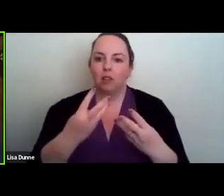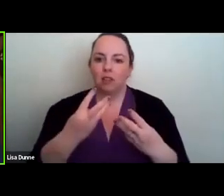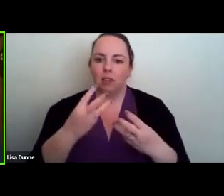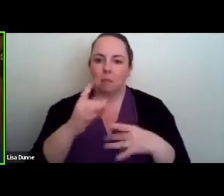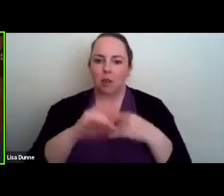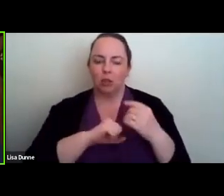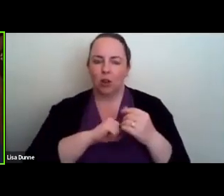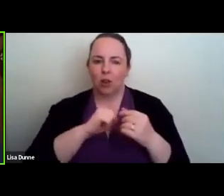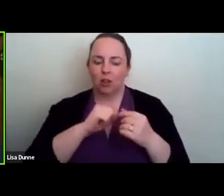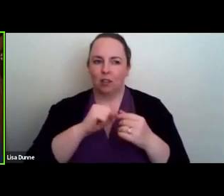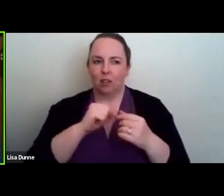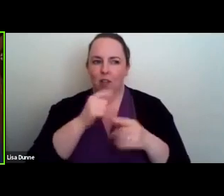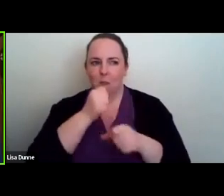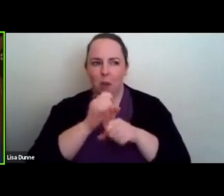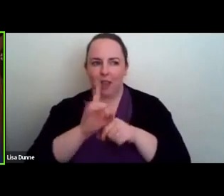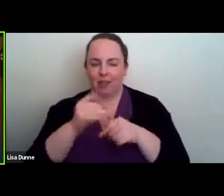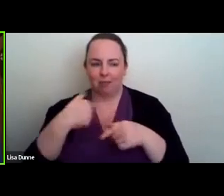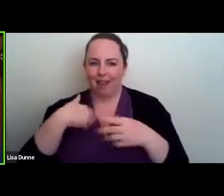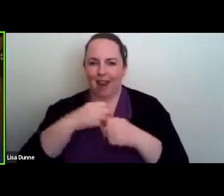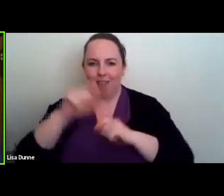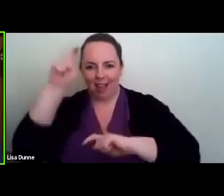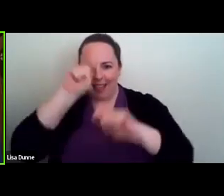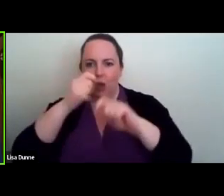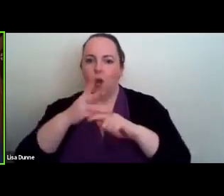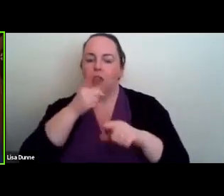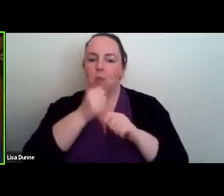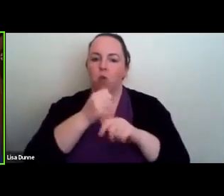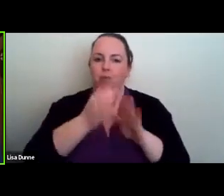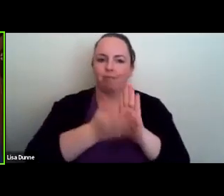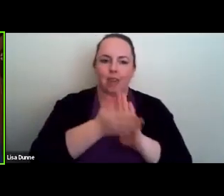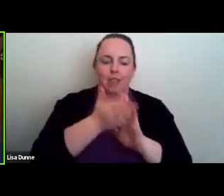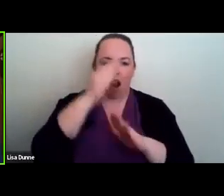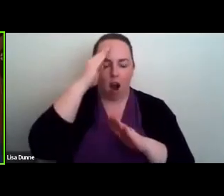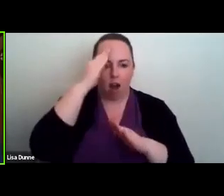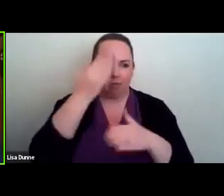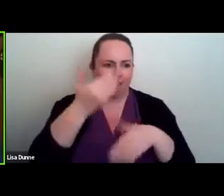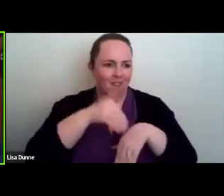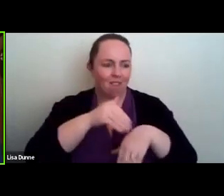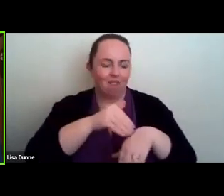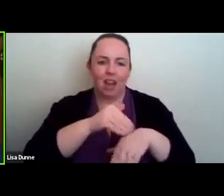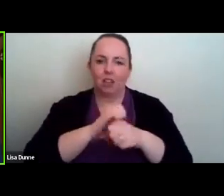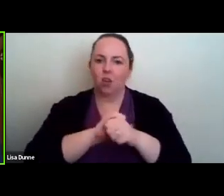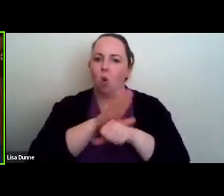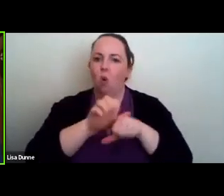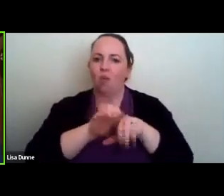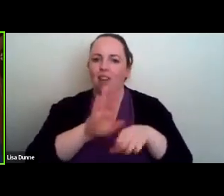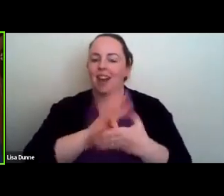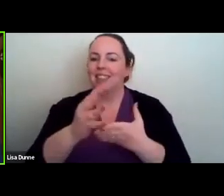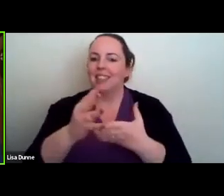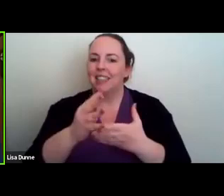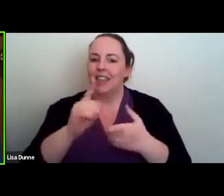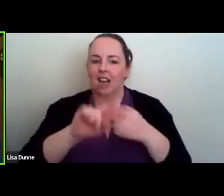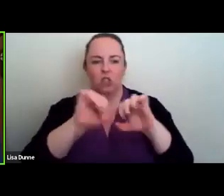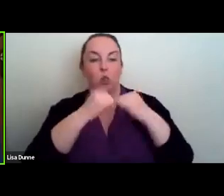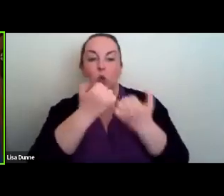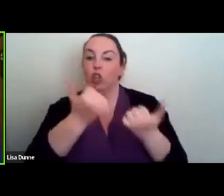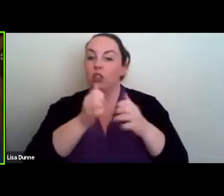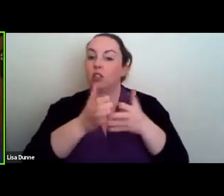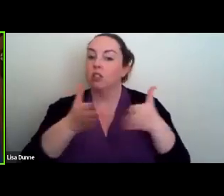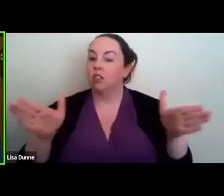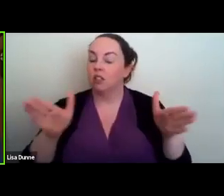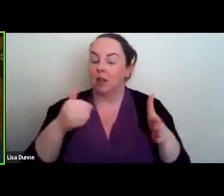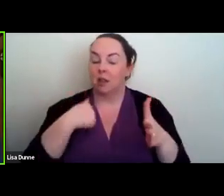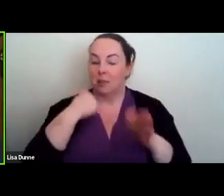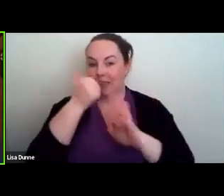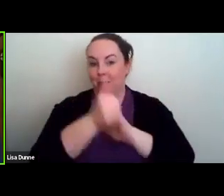considered most often when we talk about rebuilding Ireland, the impacts of COVID-19, and social justice more broadly. And that is the experience